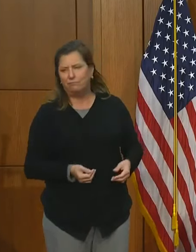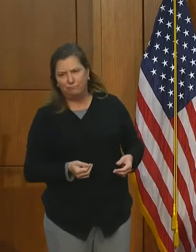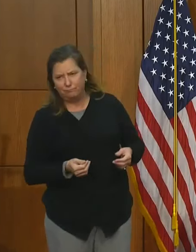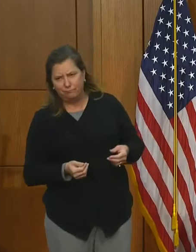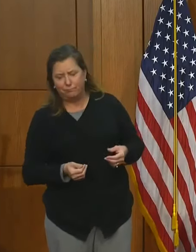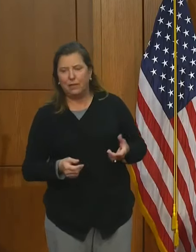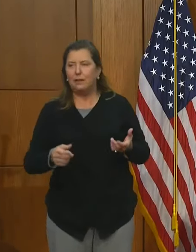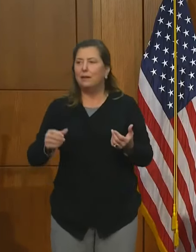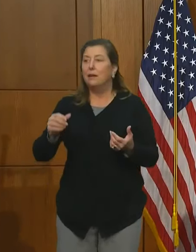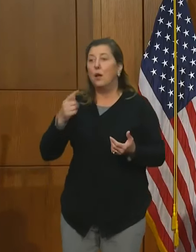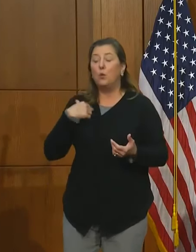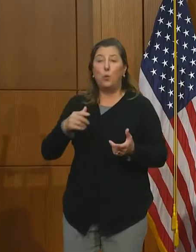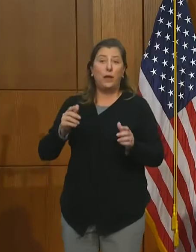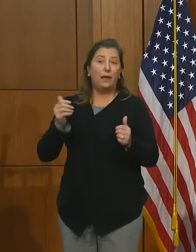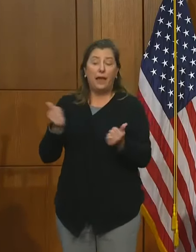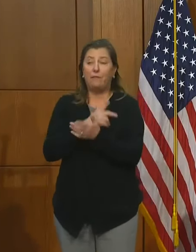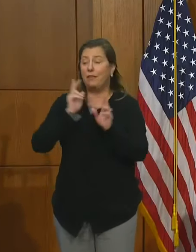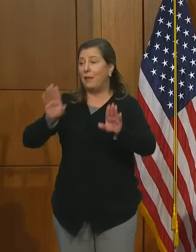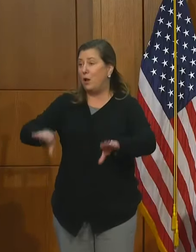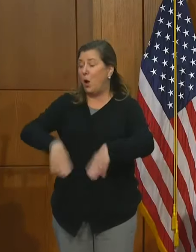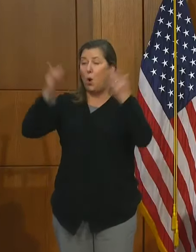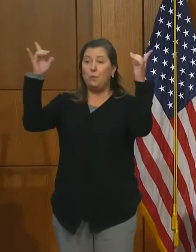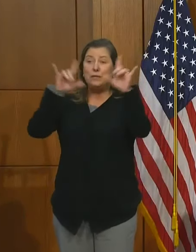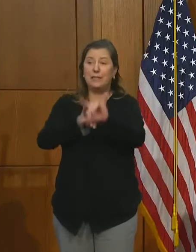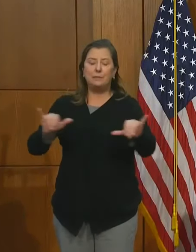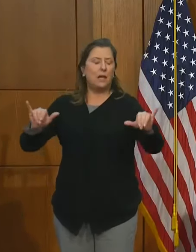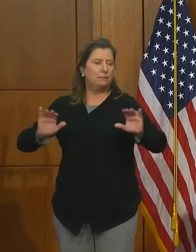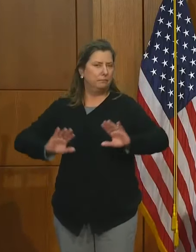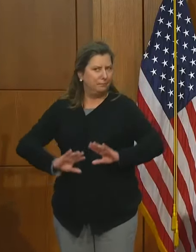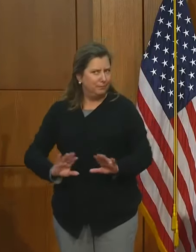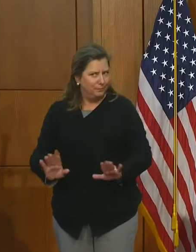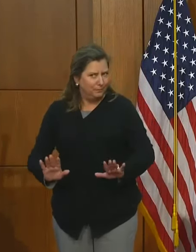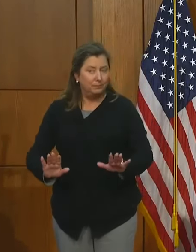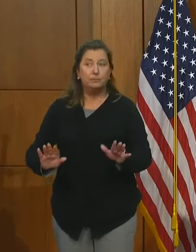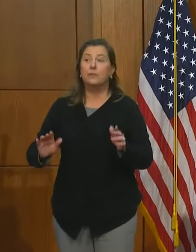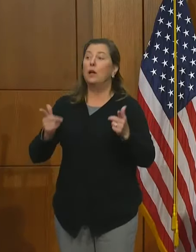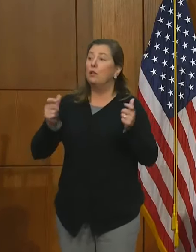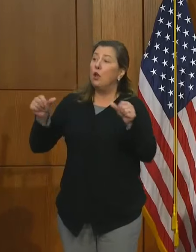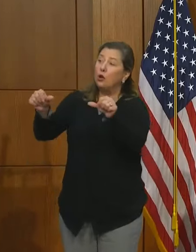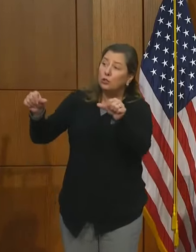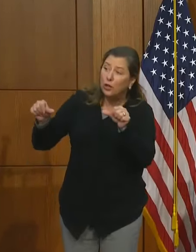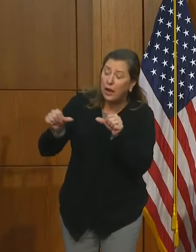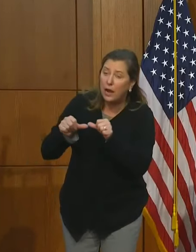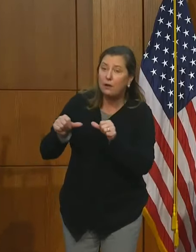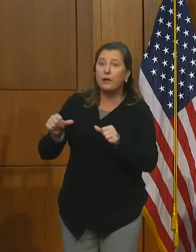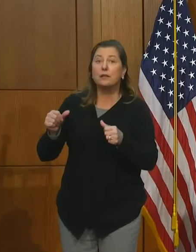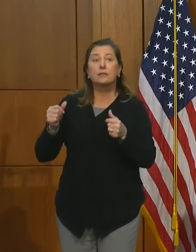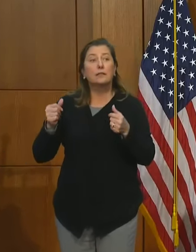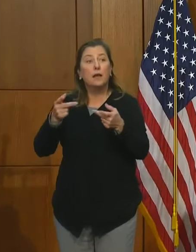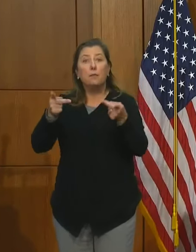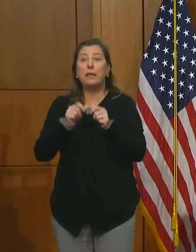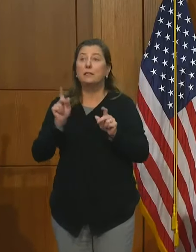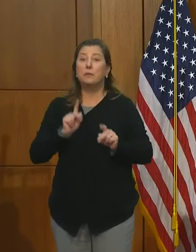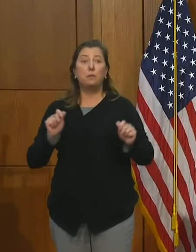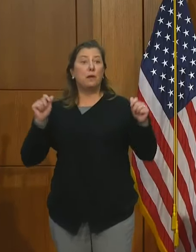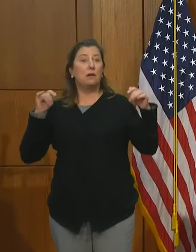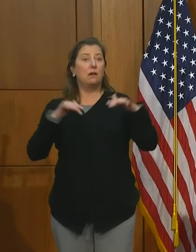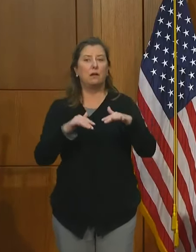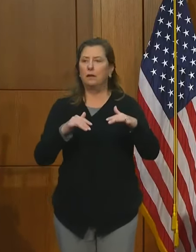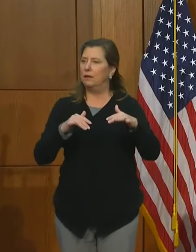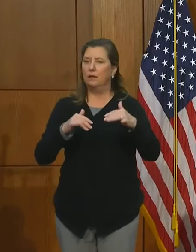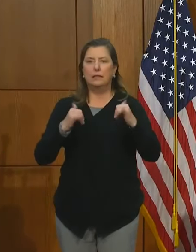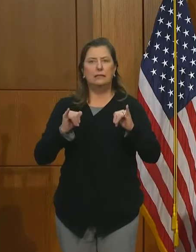we're flipping the light switch and throwing everything open right away. And a lot of the large venues, a lot of the large gatherings are still going